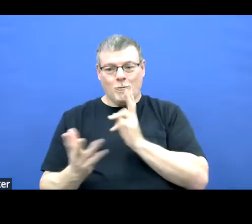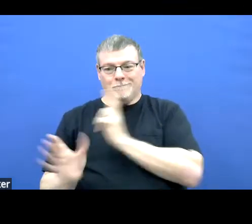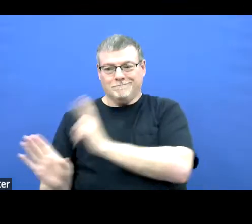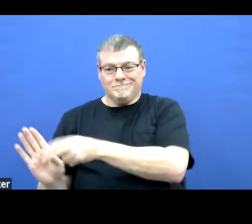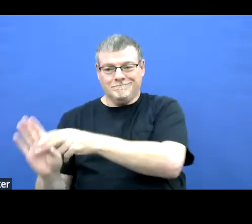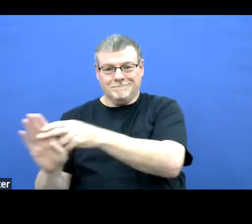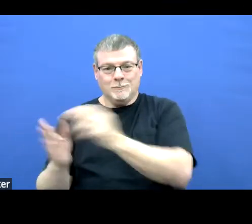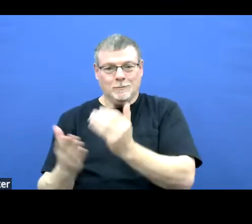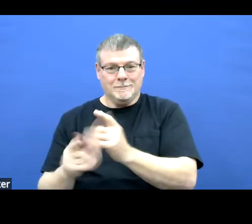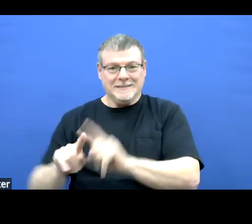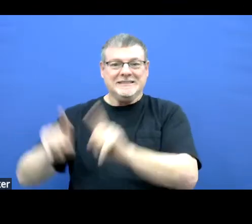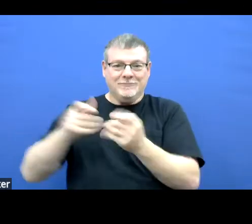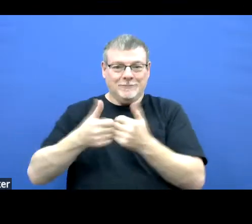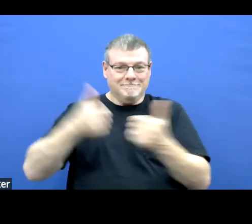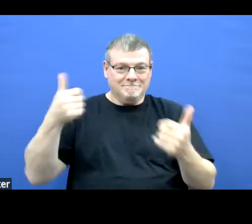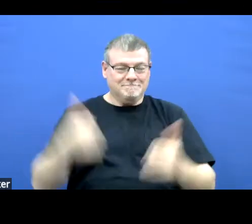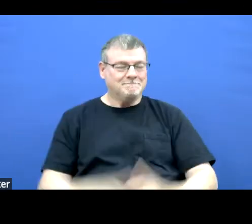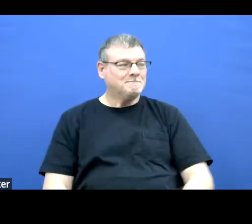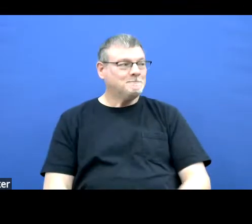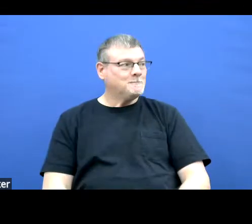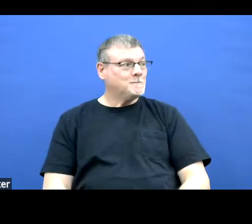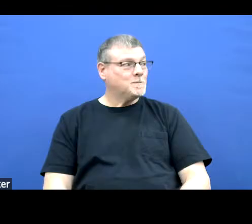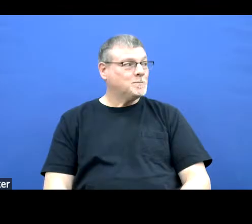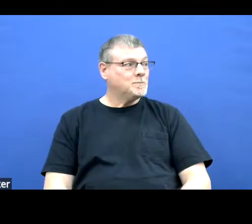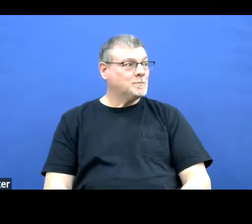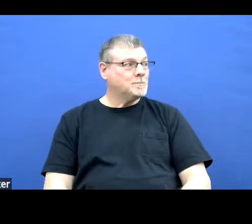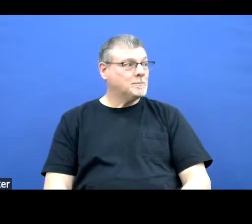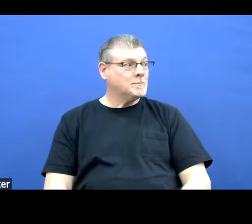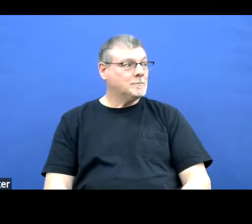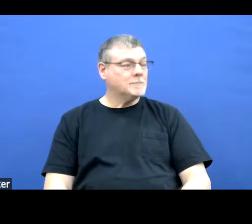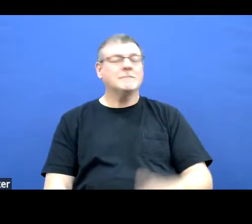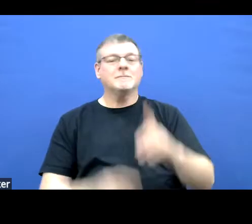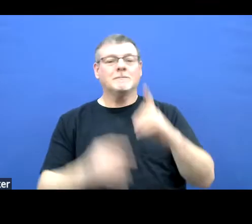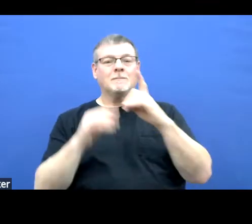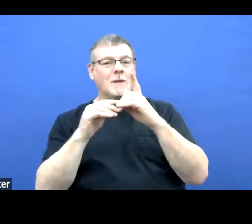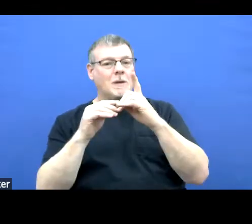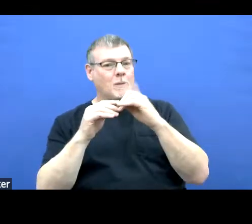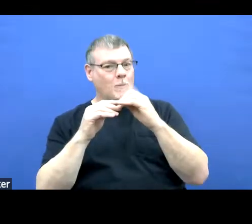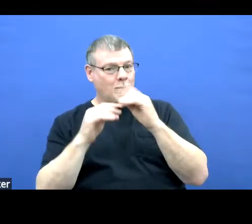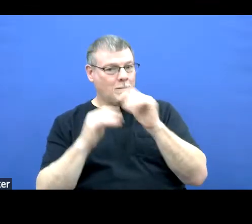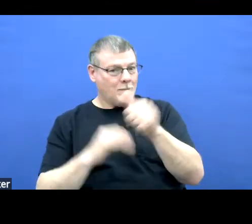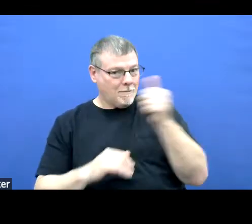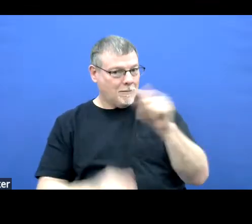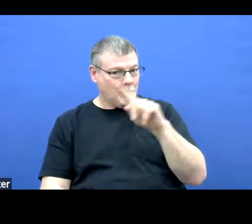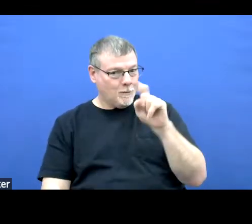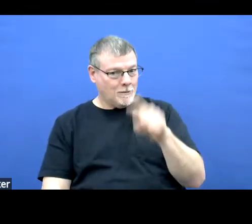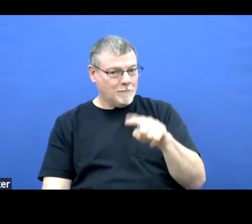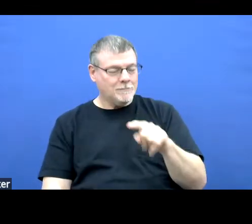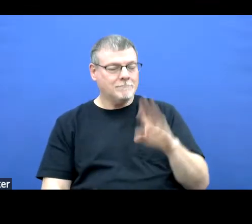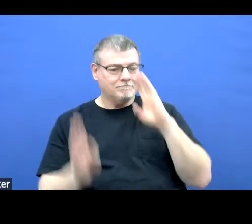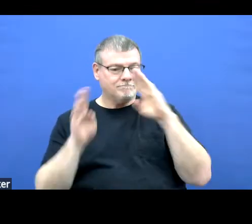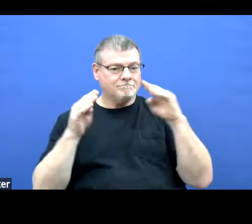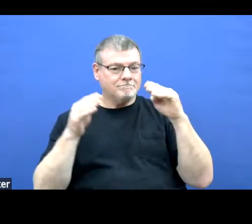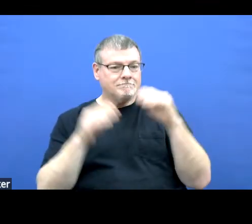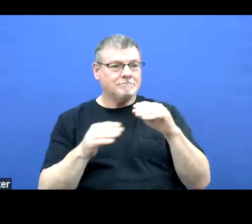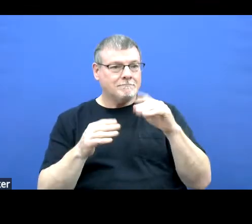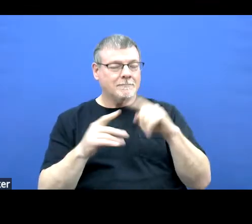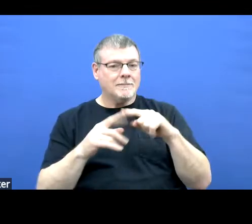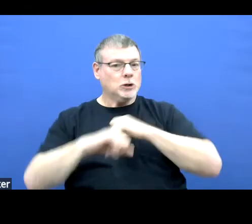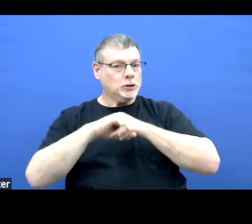Right. So I guess one other question I had was around